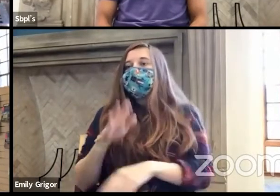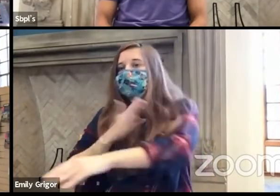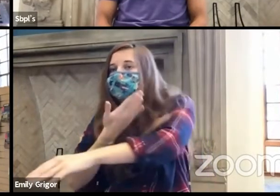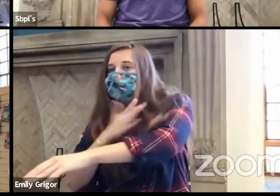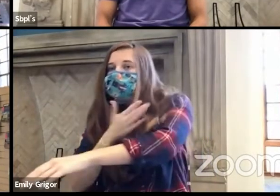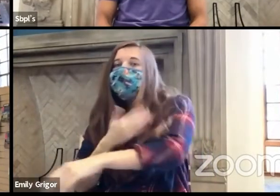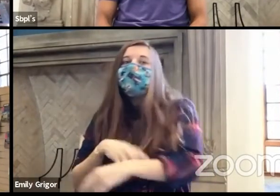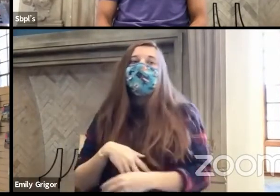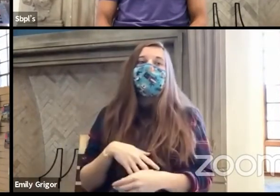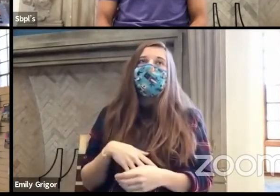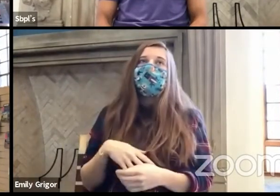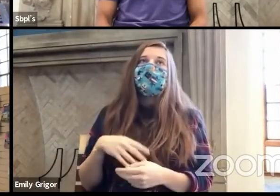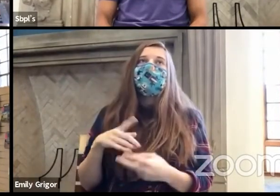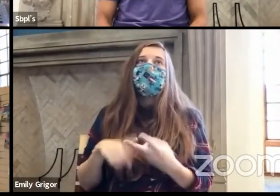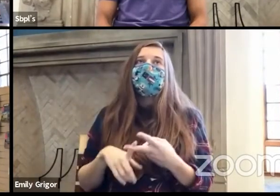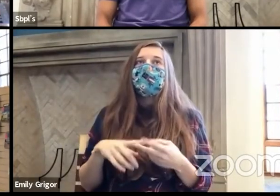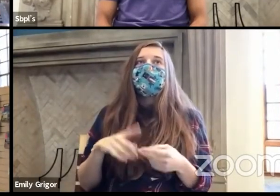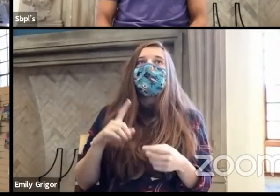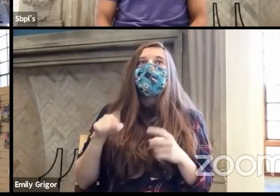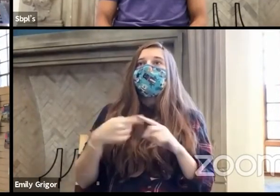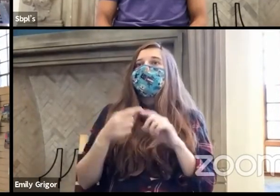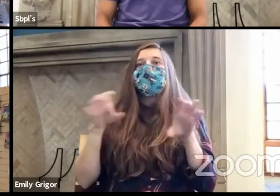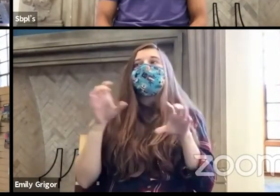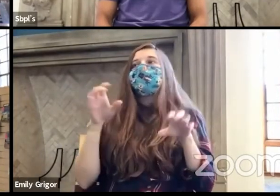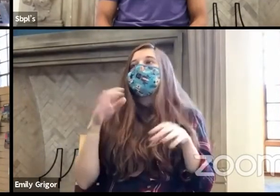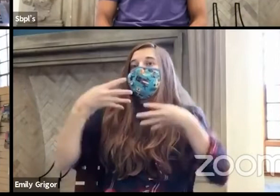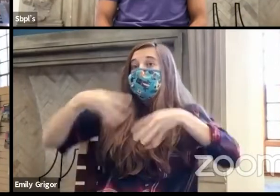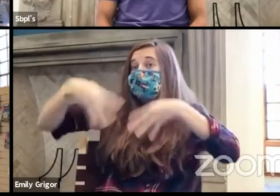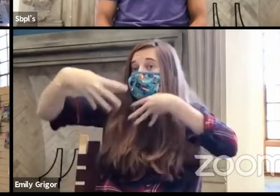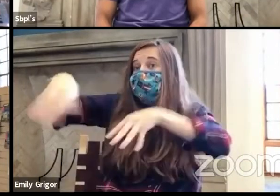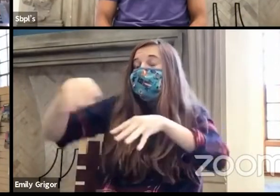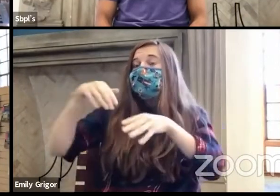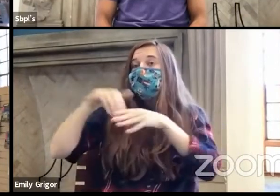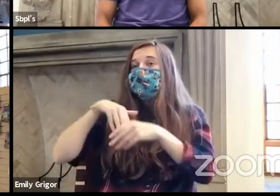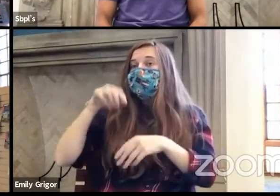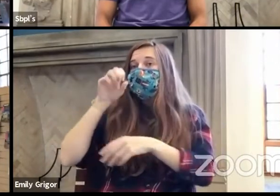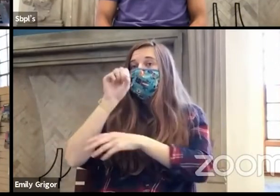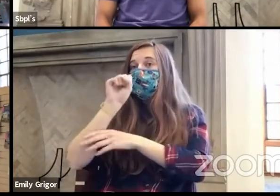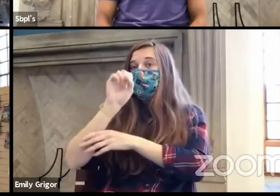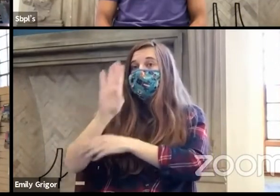We interpret music. We participated in a Santa Barbara parade.